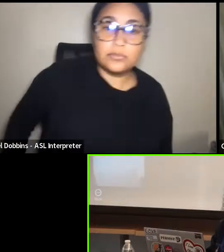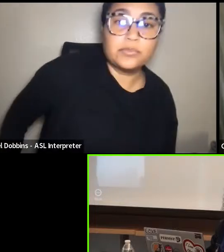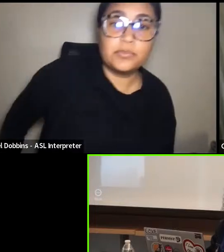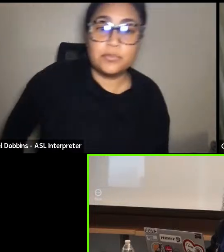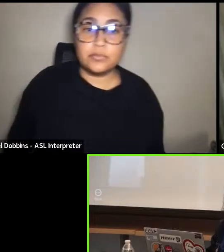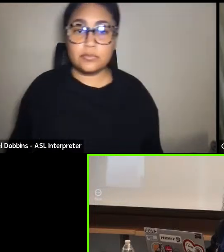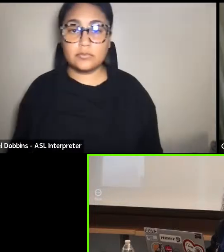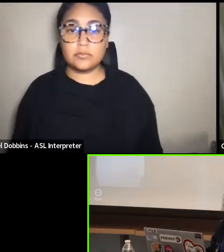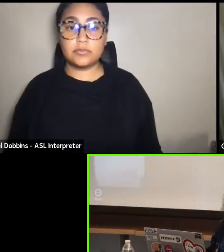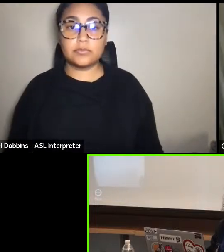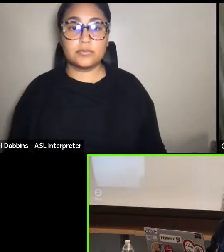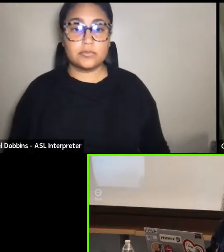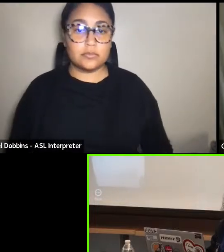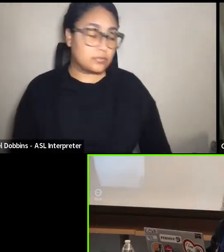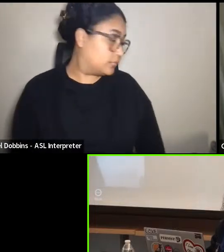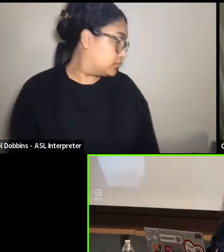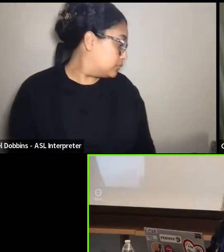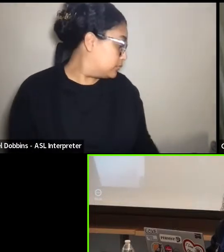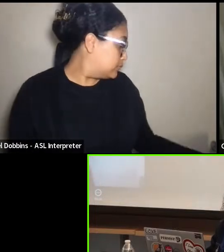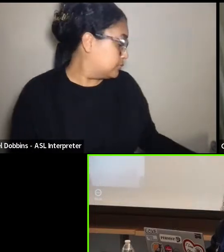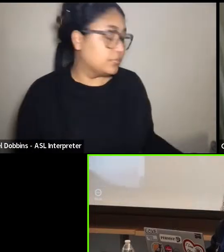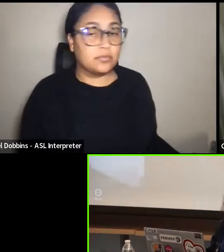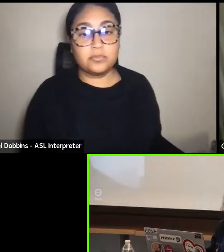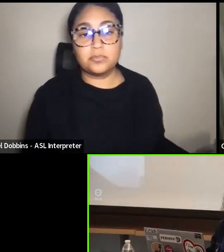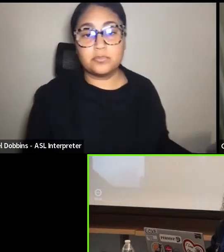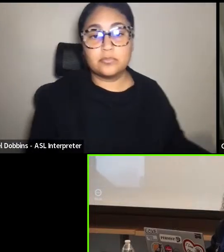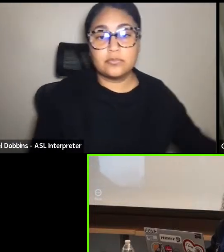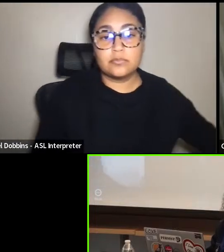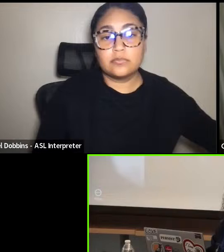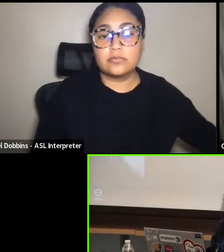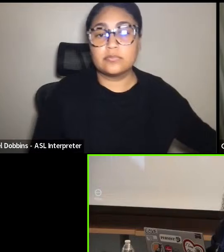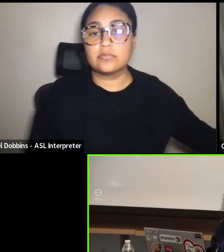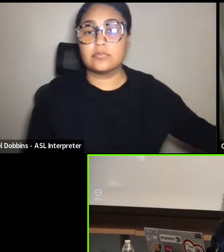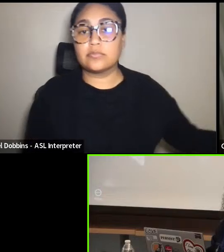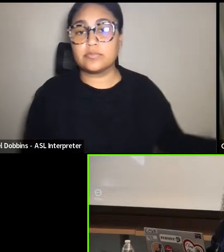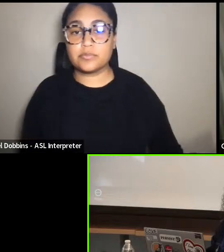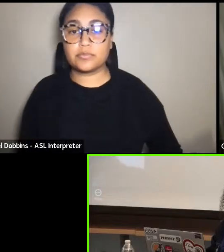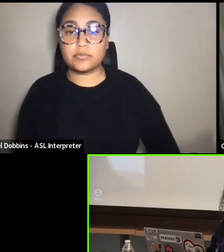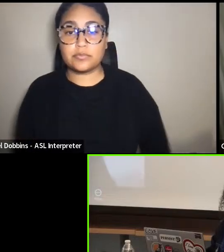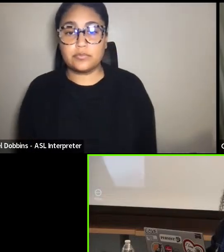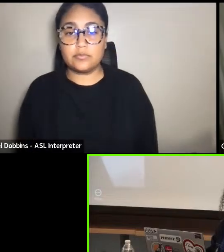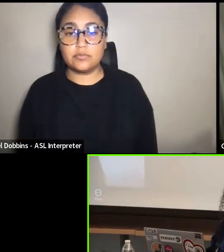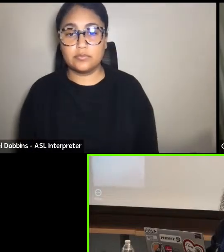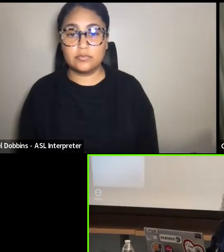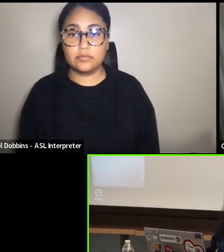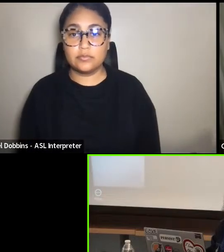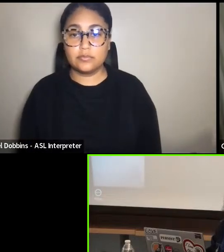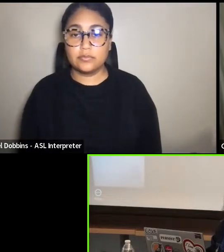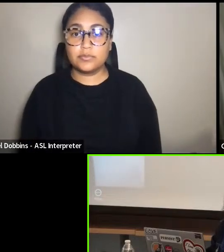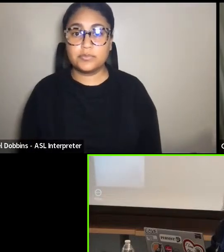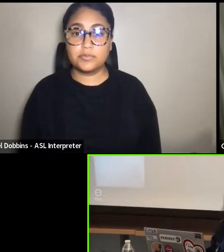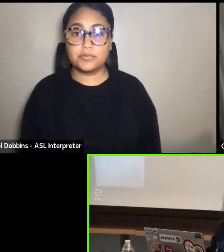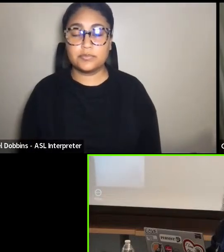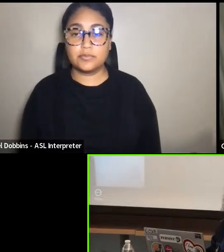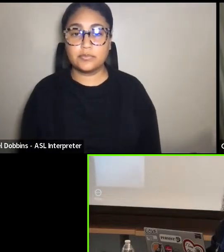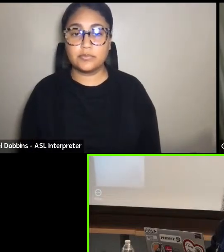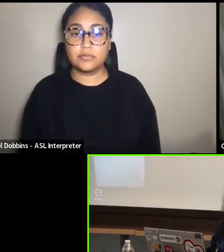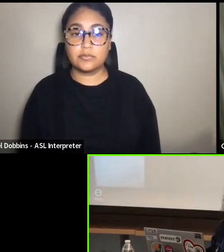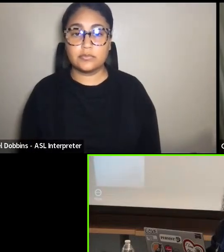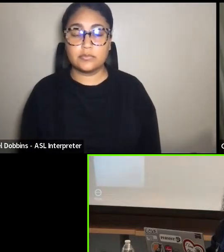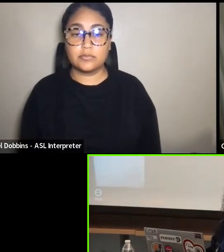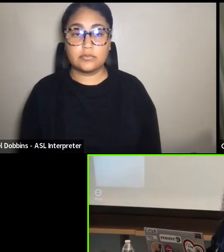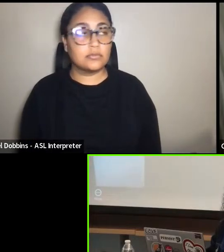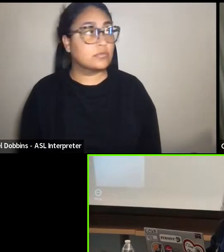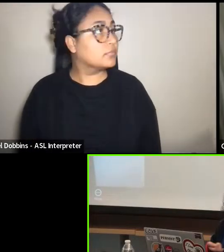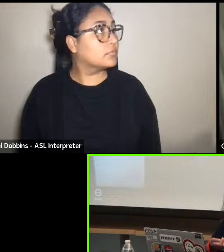doctorate student at like UCLA or something, and she's a TA in one of the classes. And